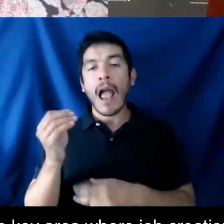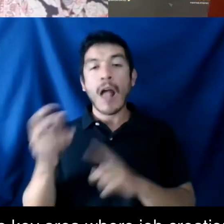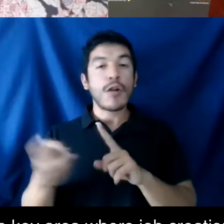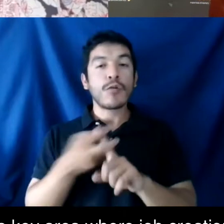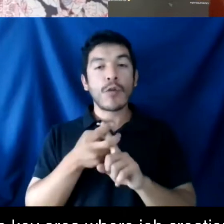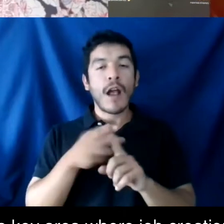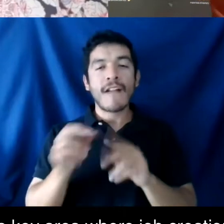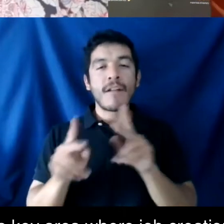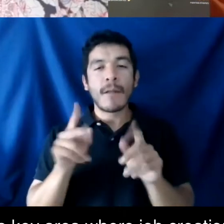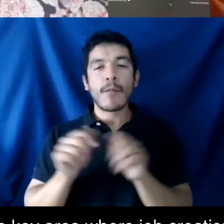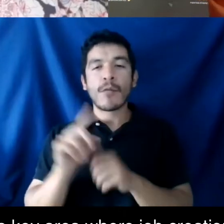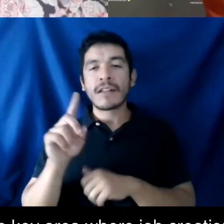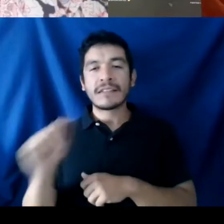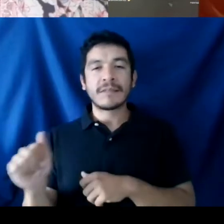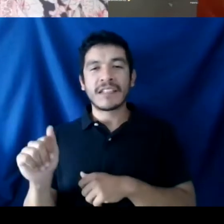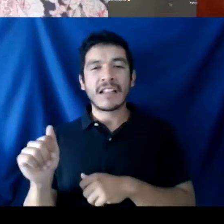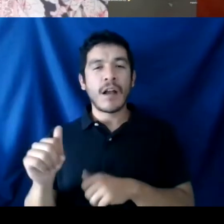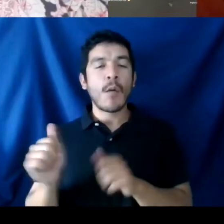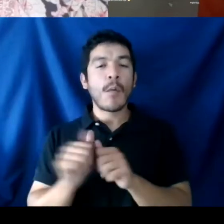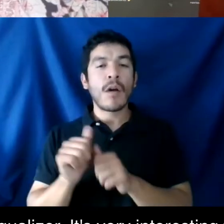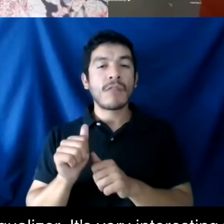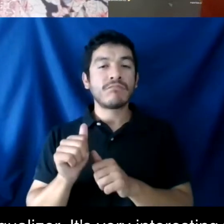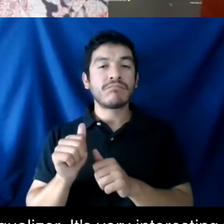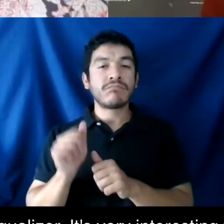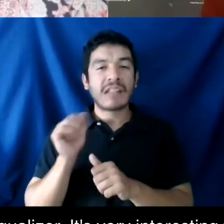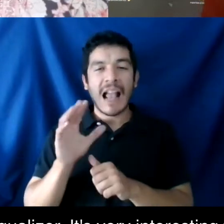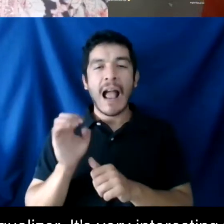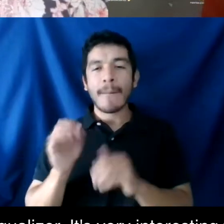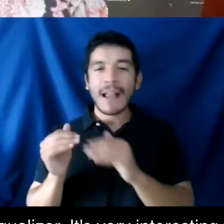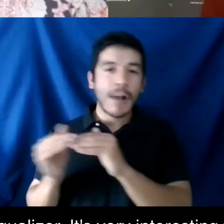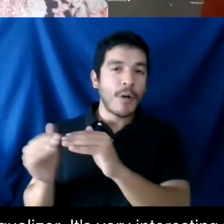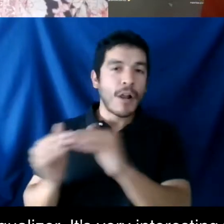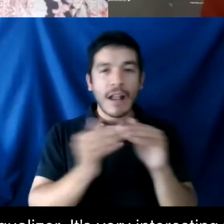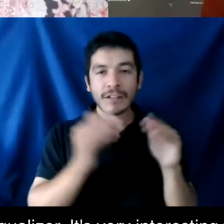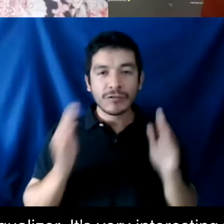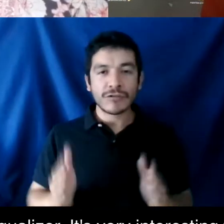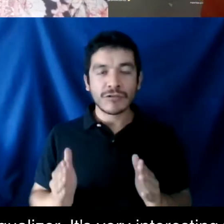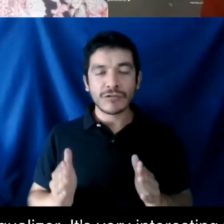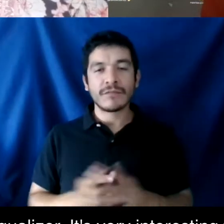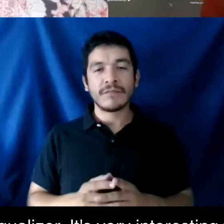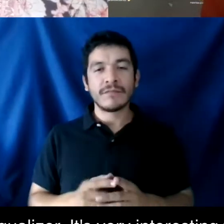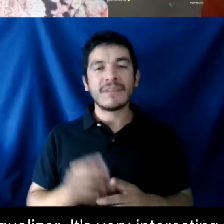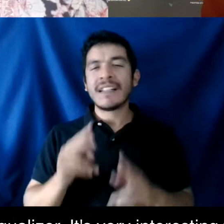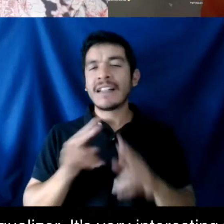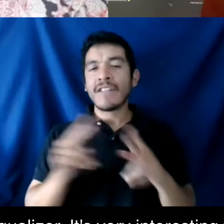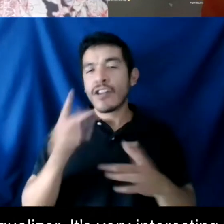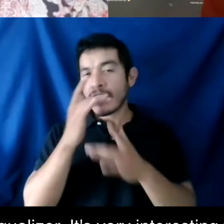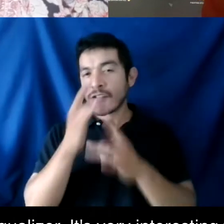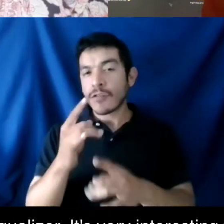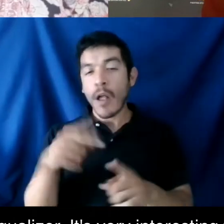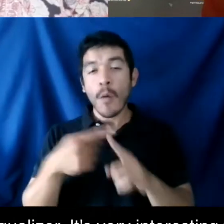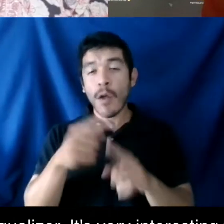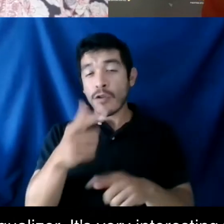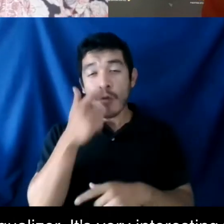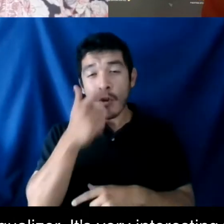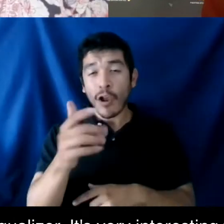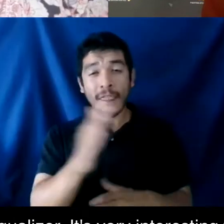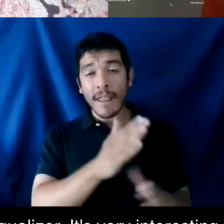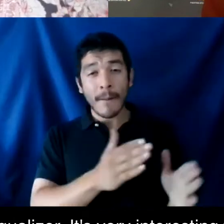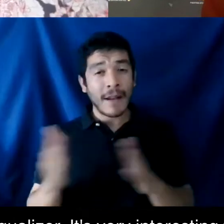of people with disabilities could be an equalizer. It's very interesting that when you look at their